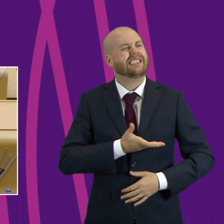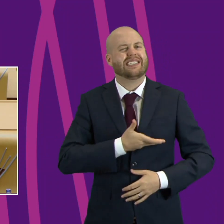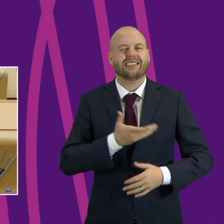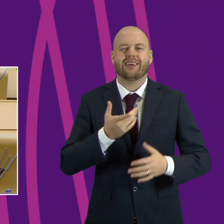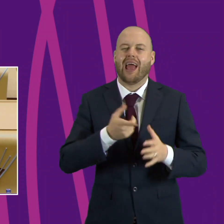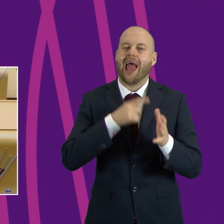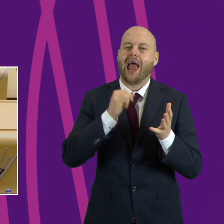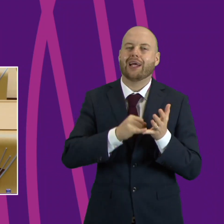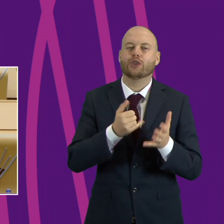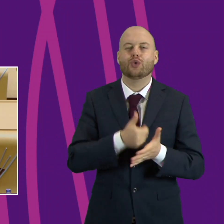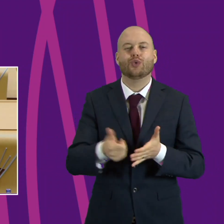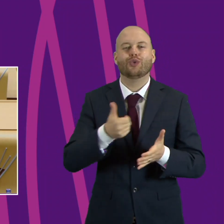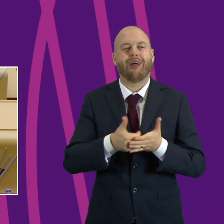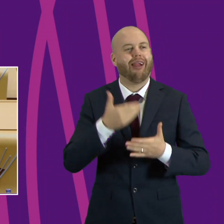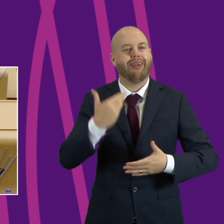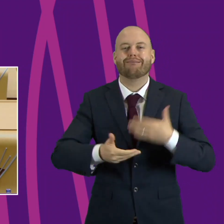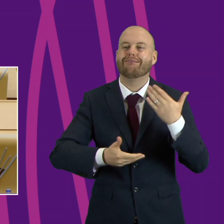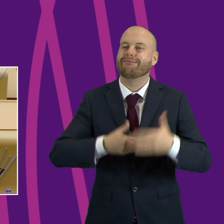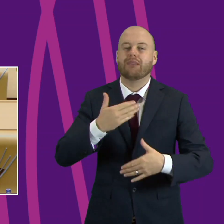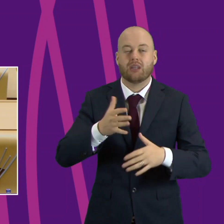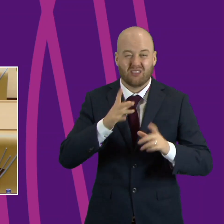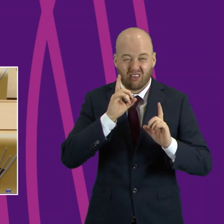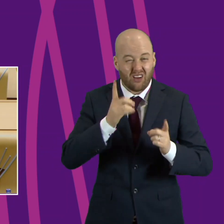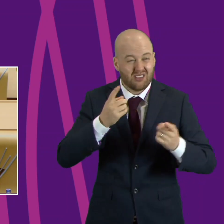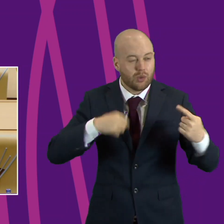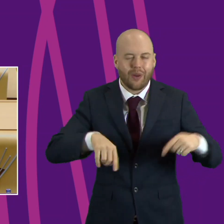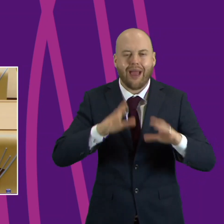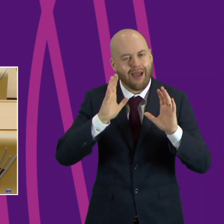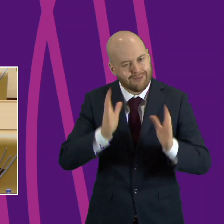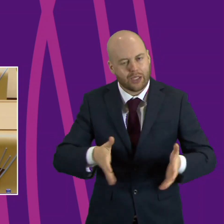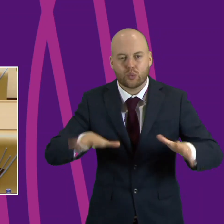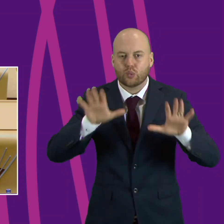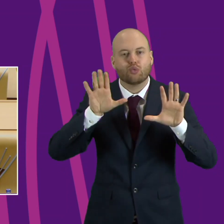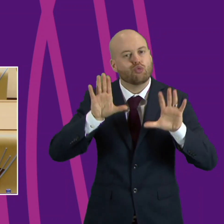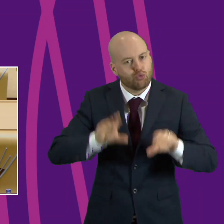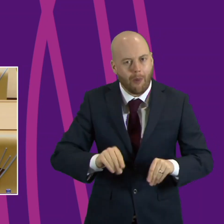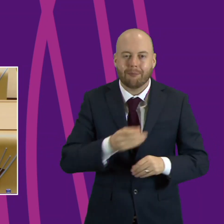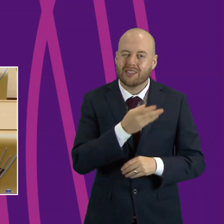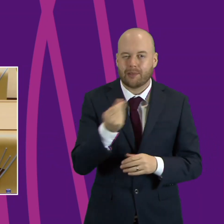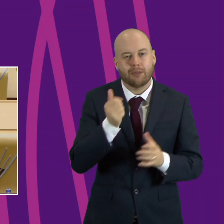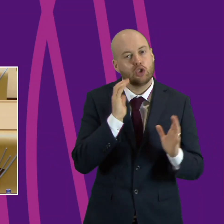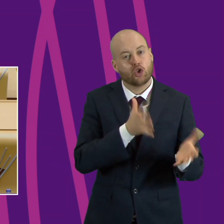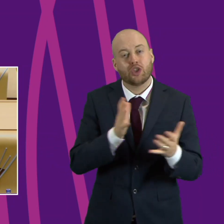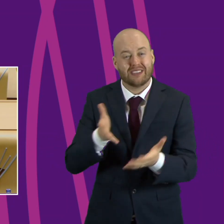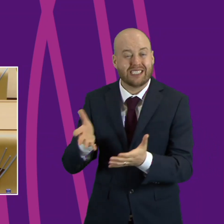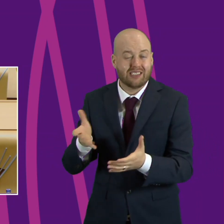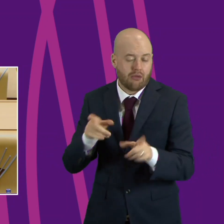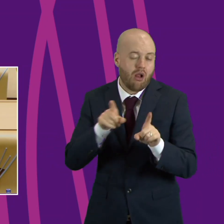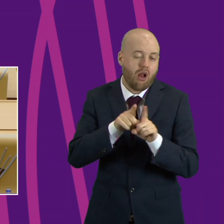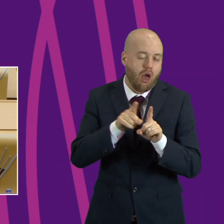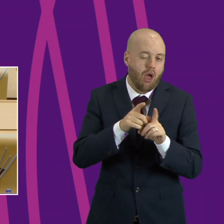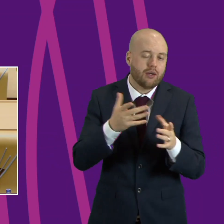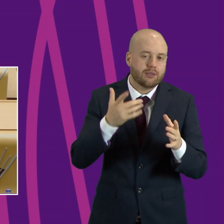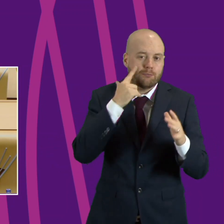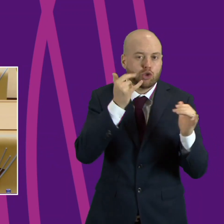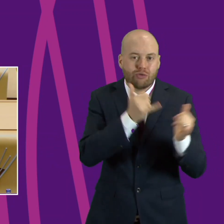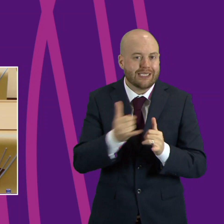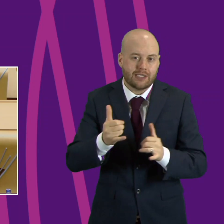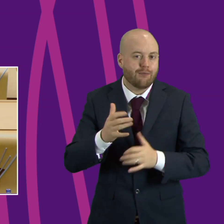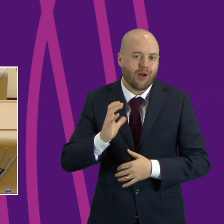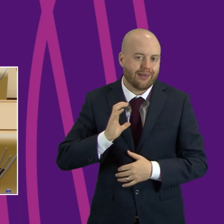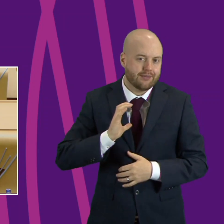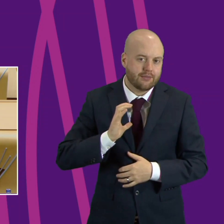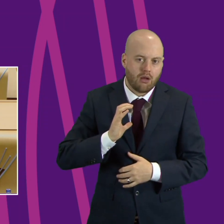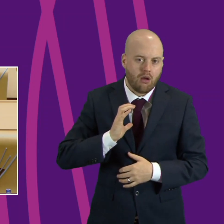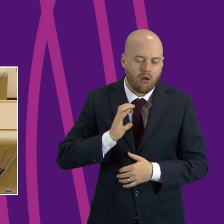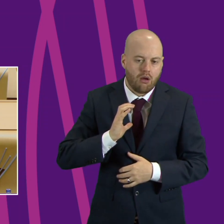in terms of health harms that may be caused. I think my colleague Mr Russell spoke earlier in the Chamber about a range of harms that